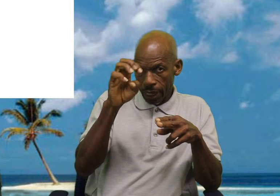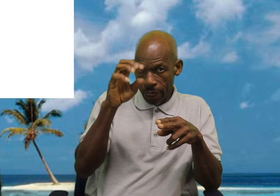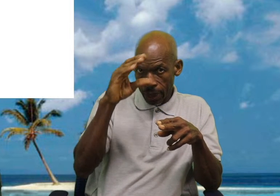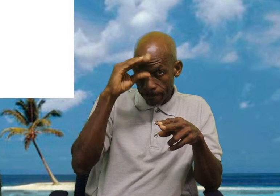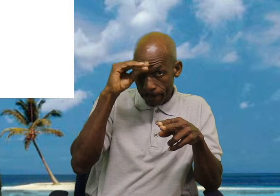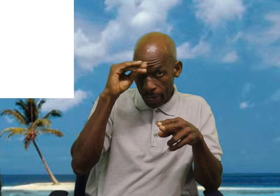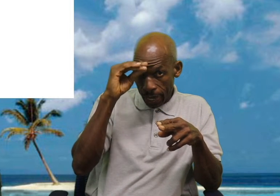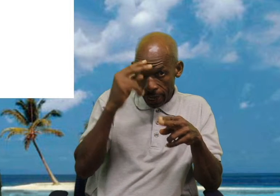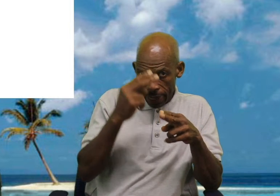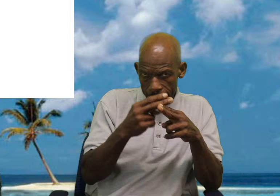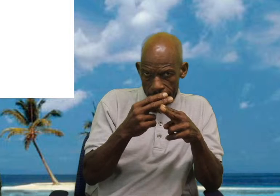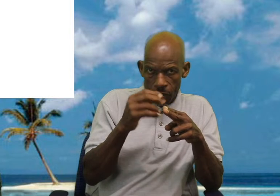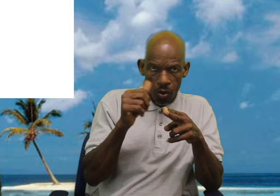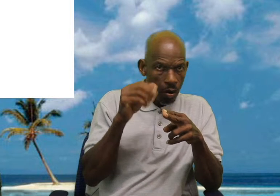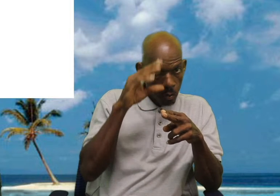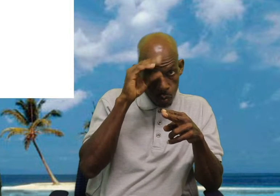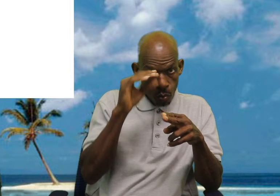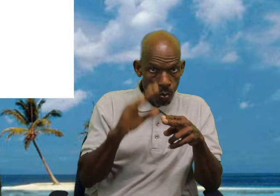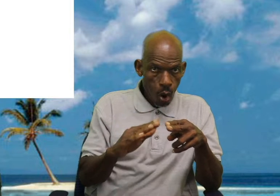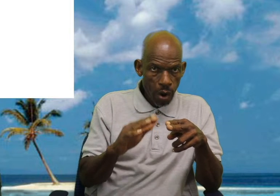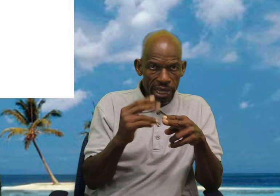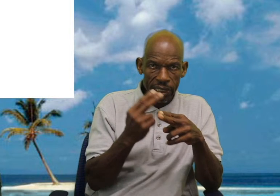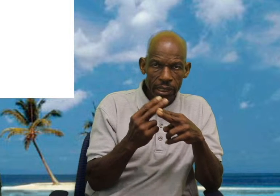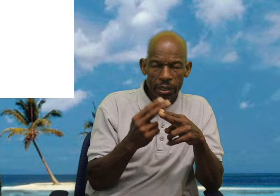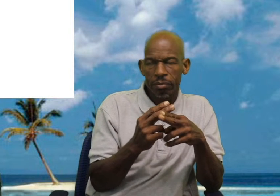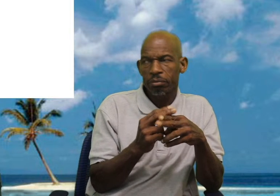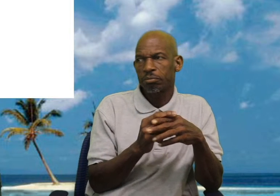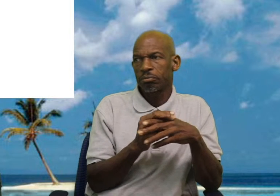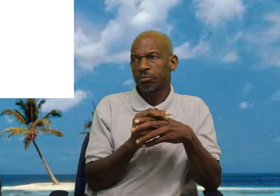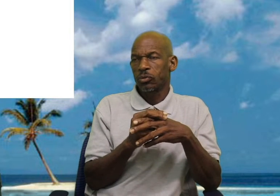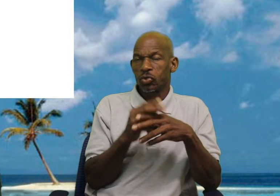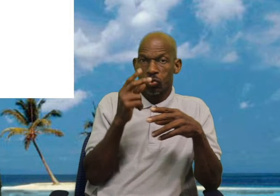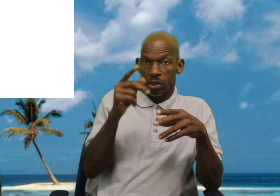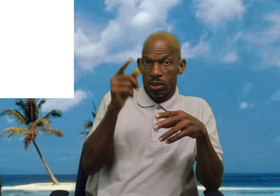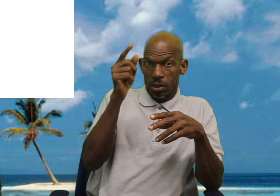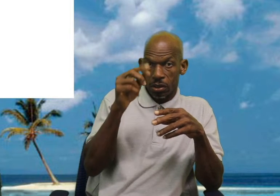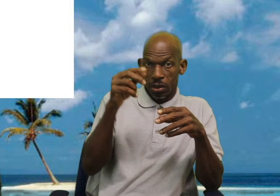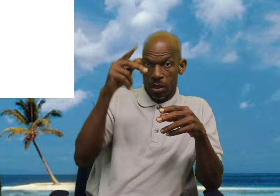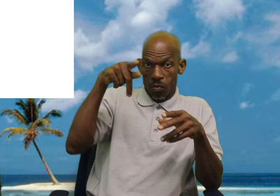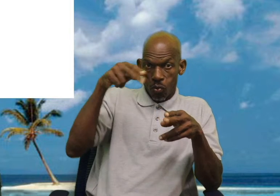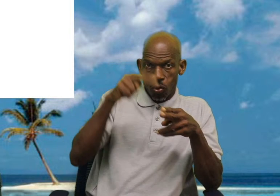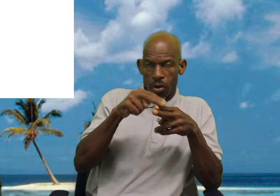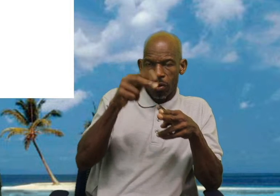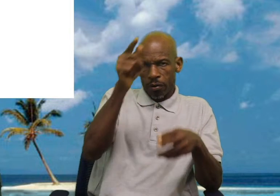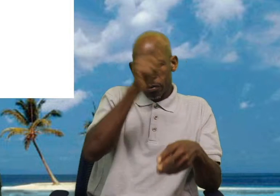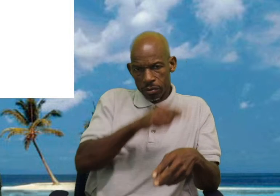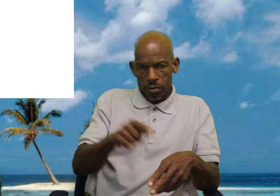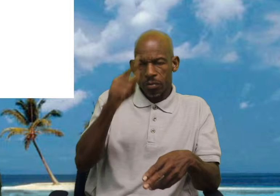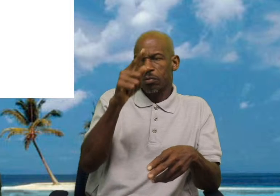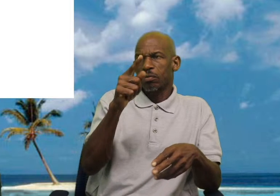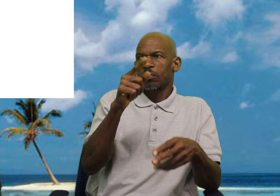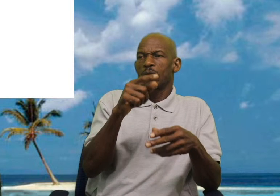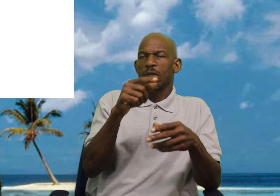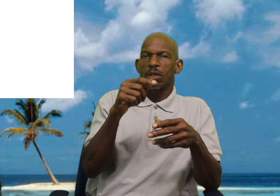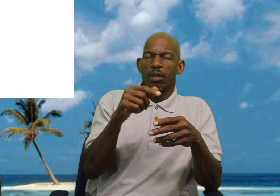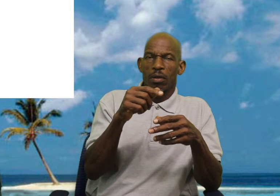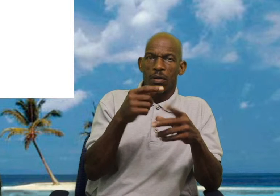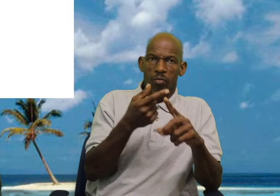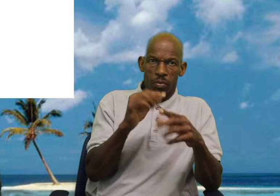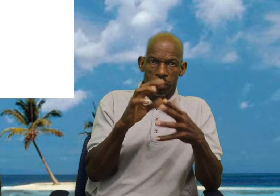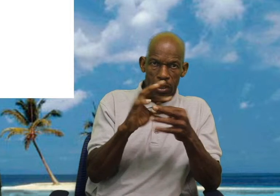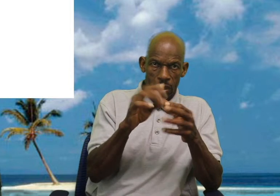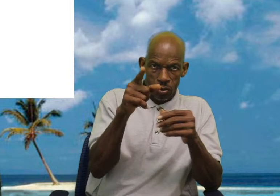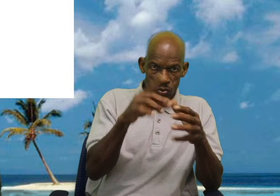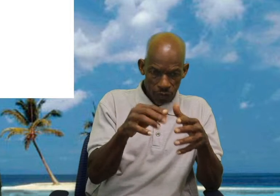so you're going to circle the pronoun and write another